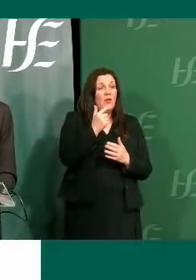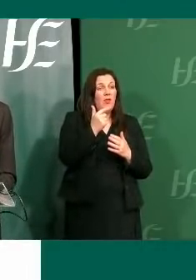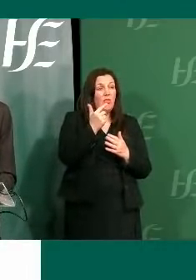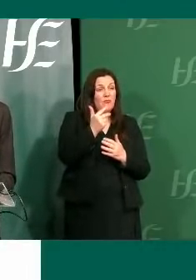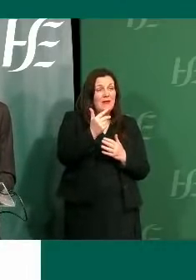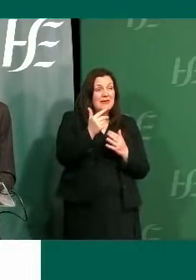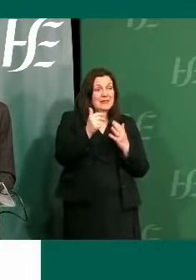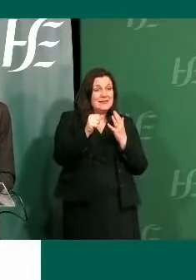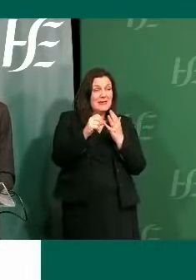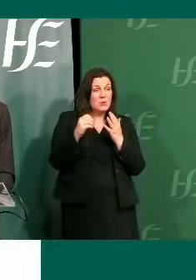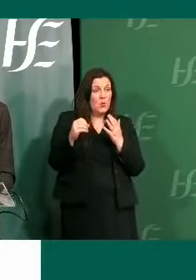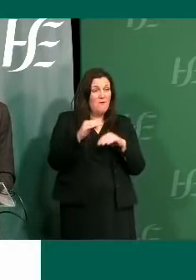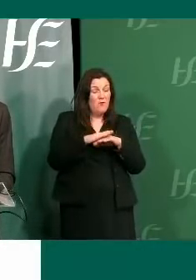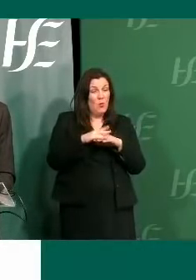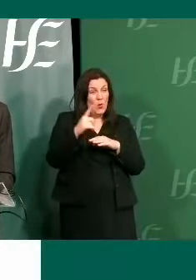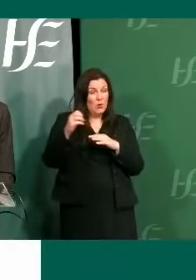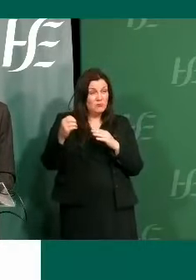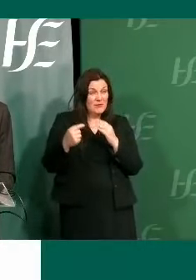100,000 population,